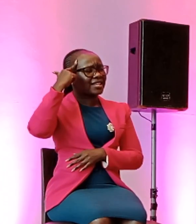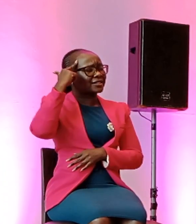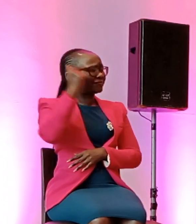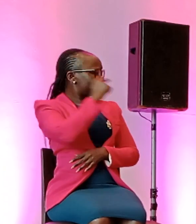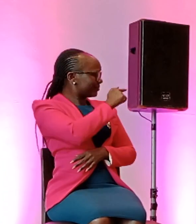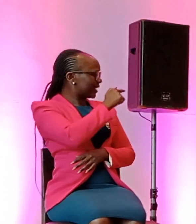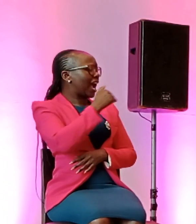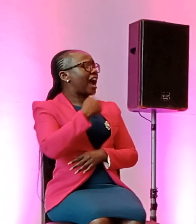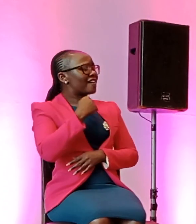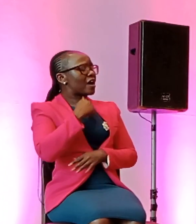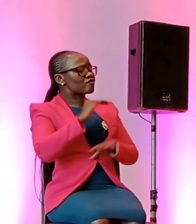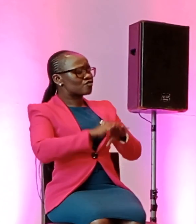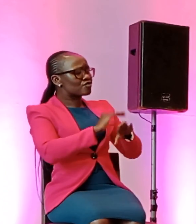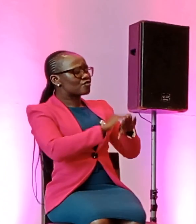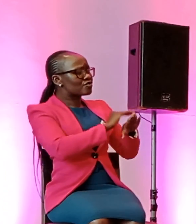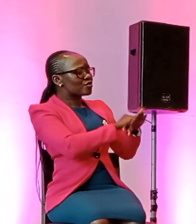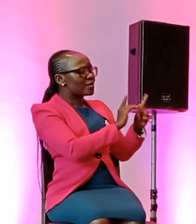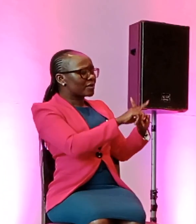Catherine has.